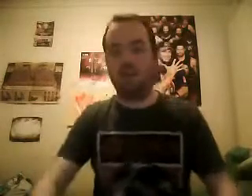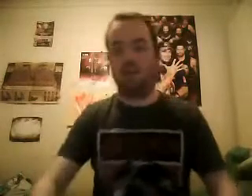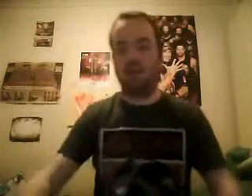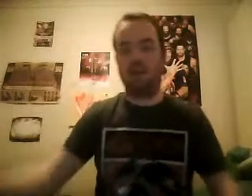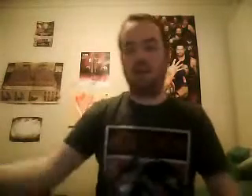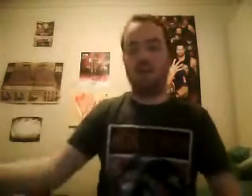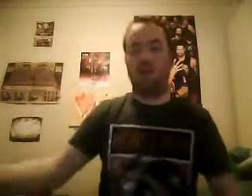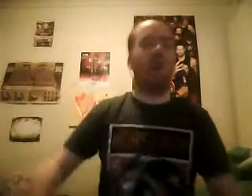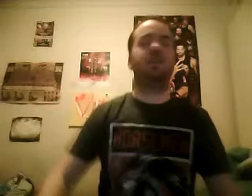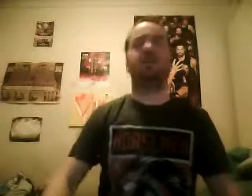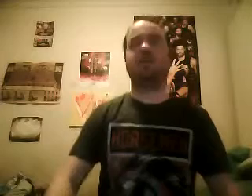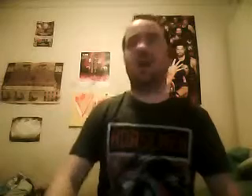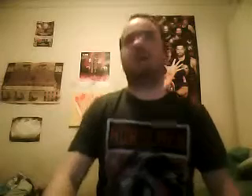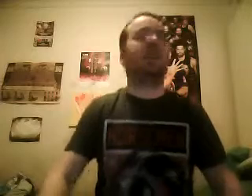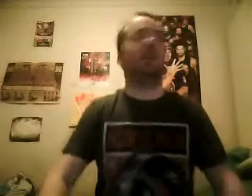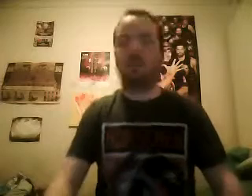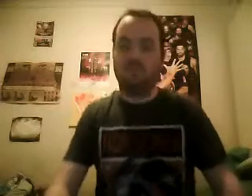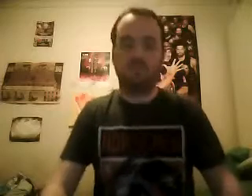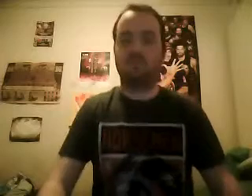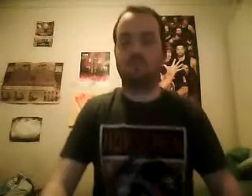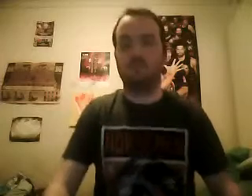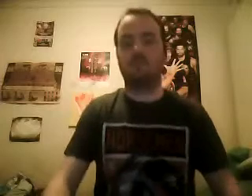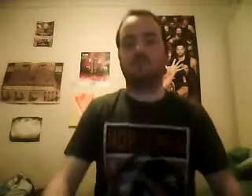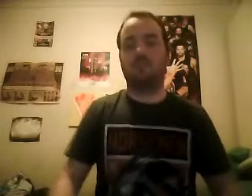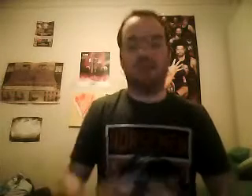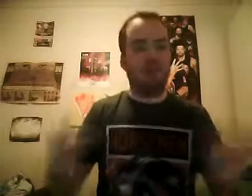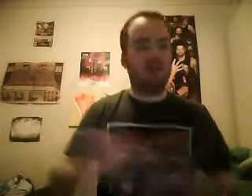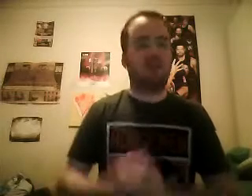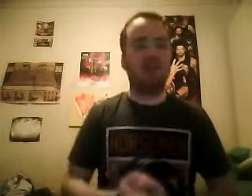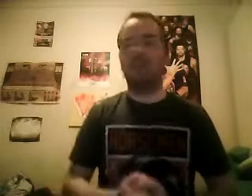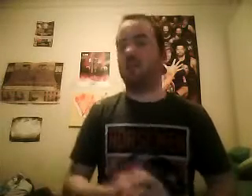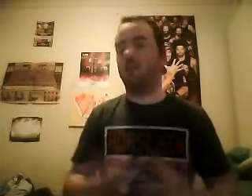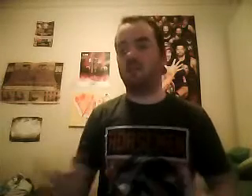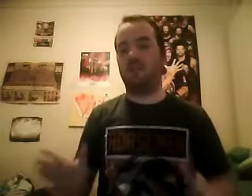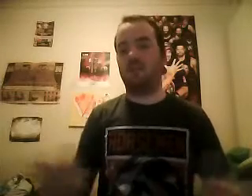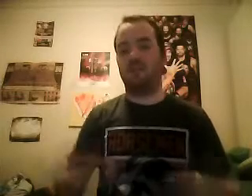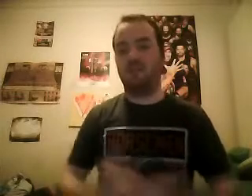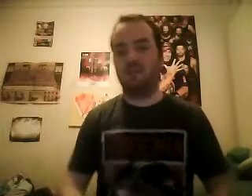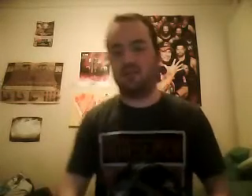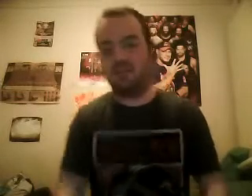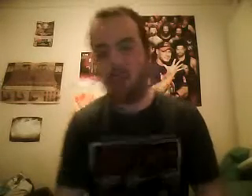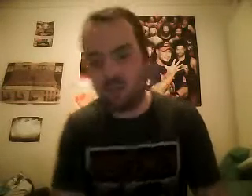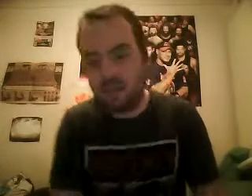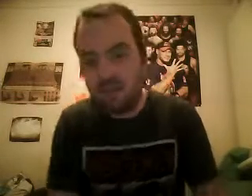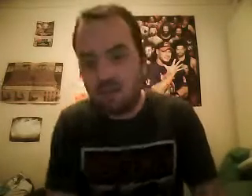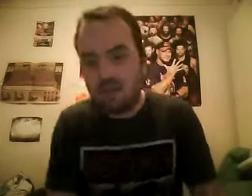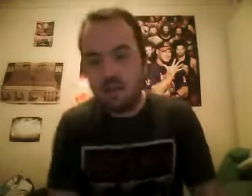Machinery, Otis and Tucker. Now, I'm a big fan of Otis and Tucker.